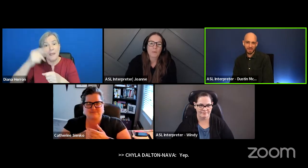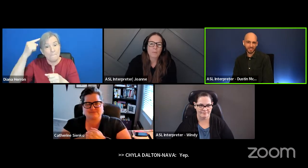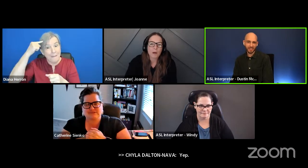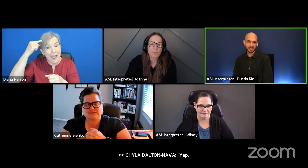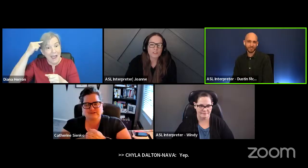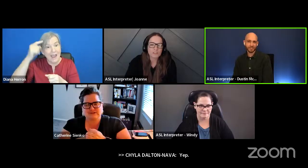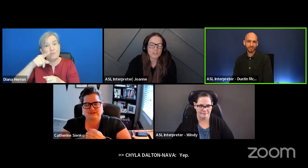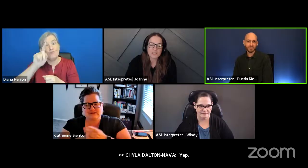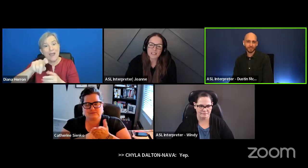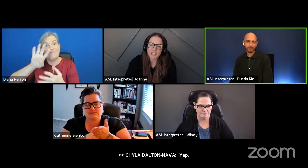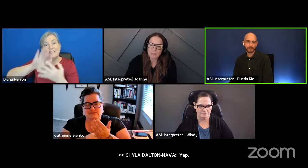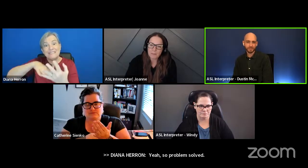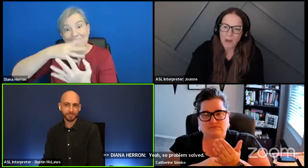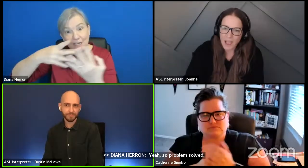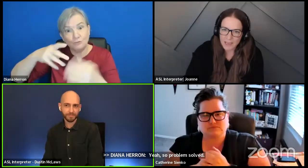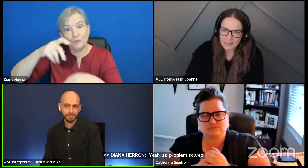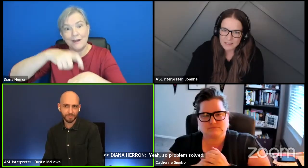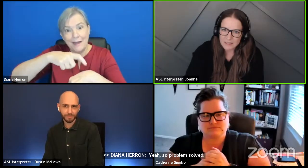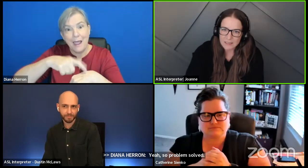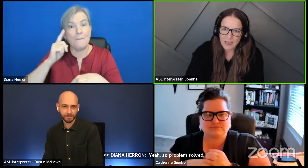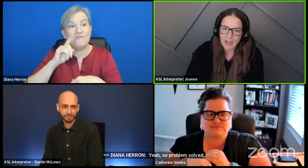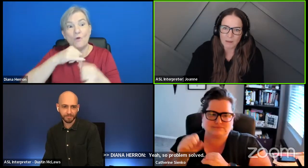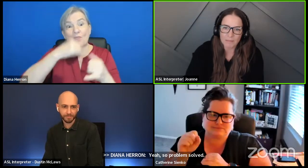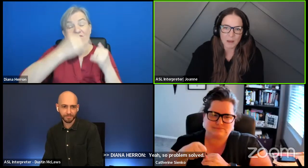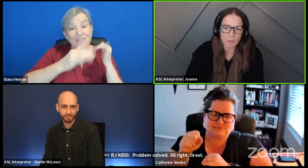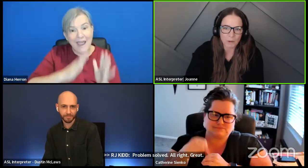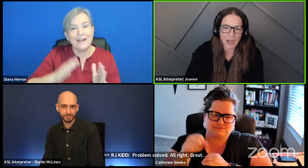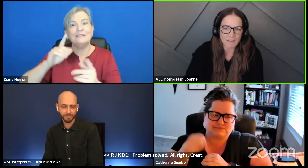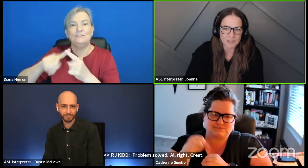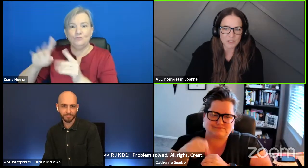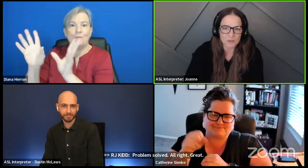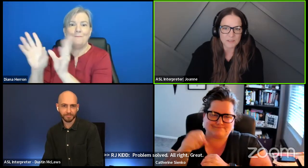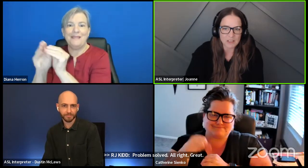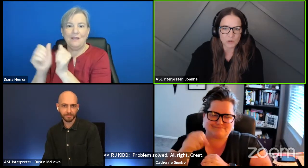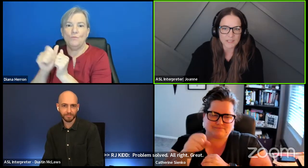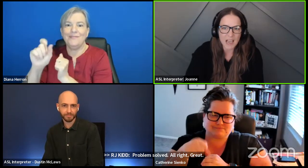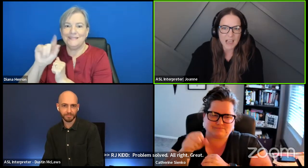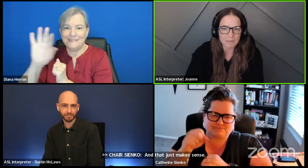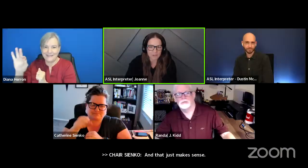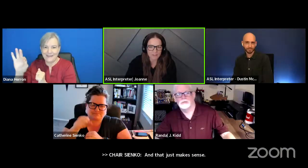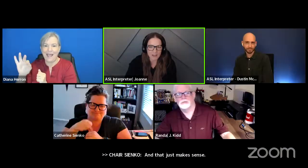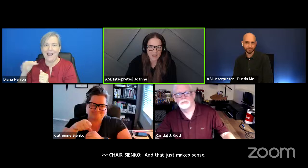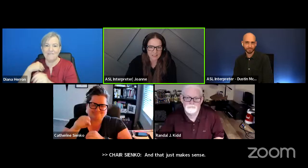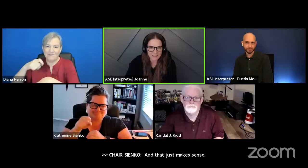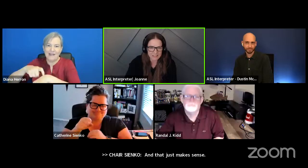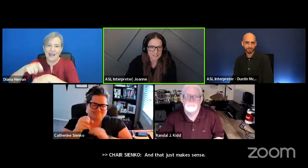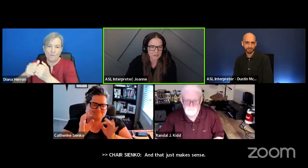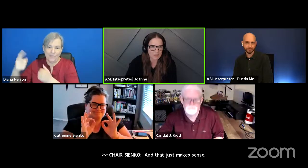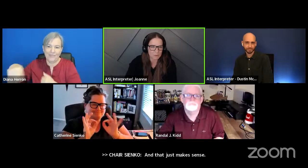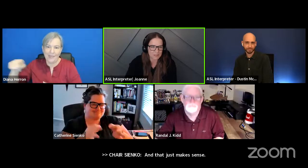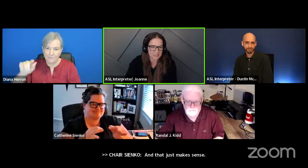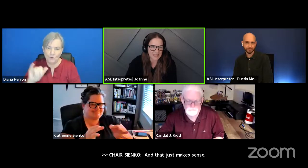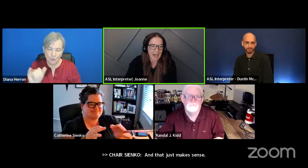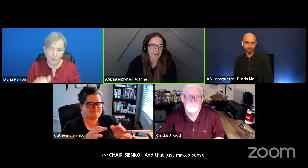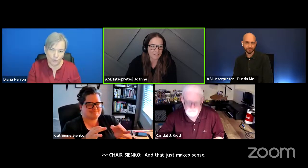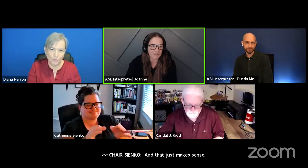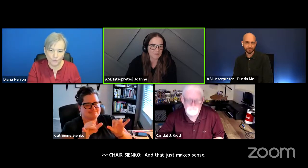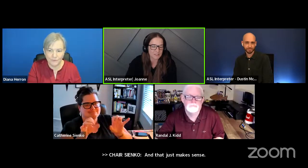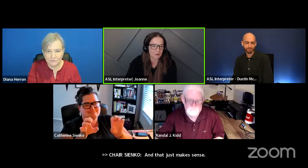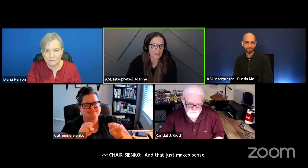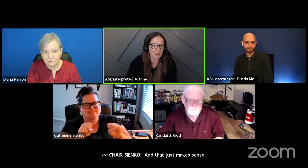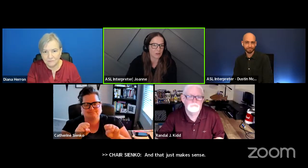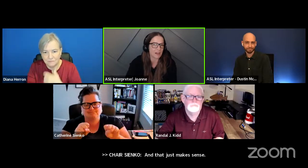that just makes sense. Just keep in mind that we will have to schedule time for the finalists to meet with